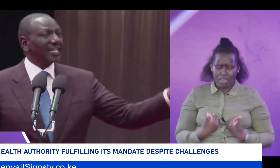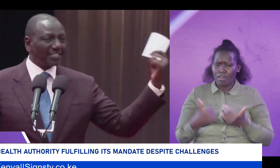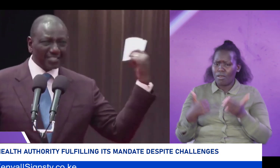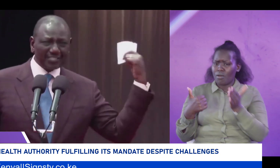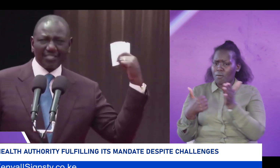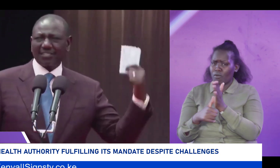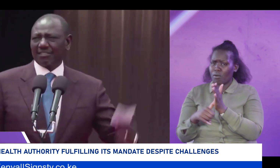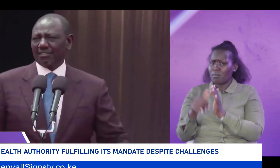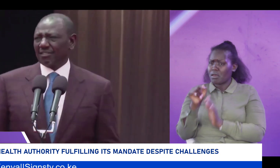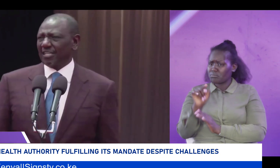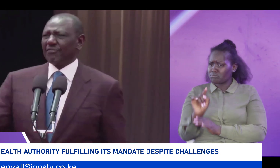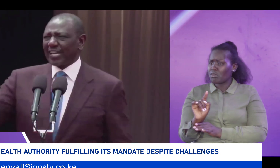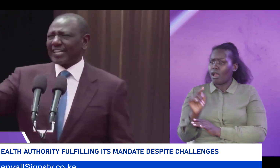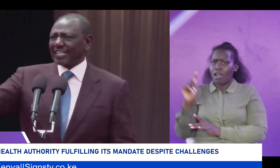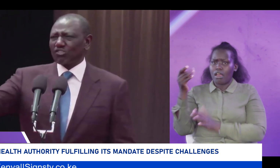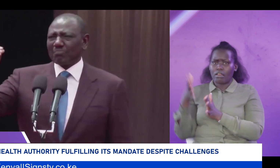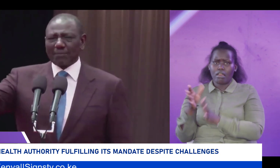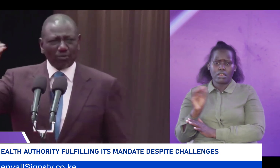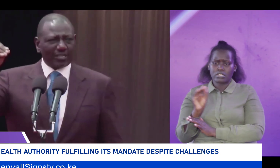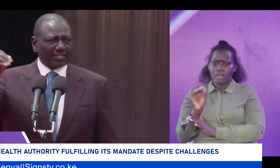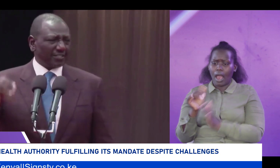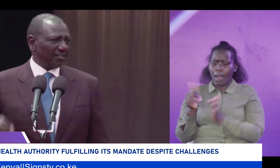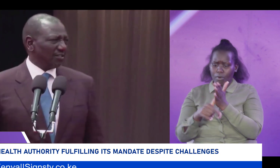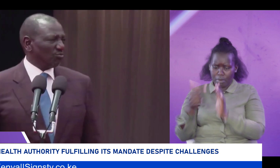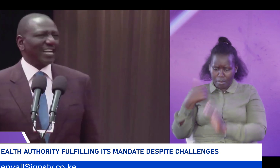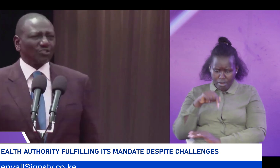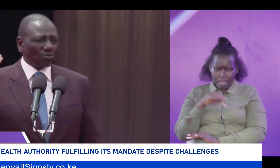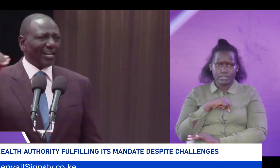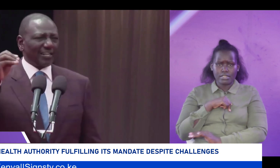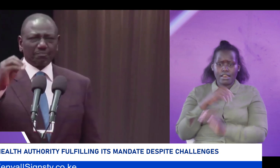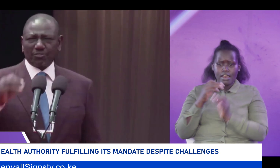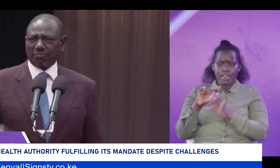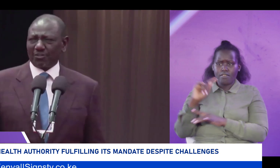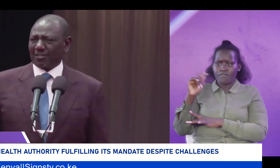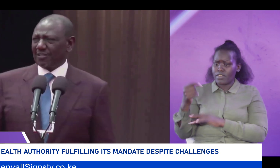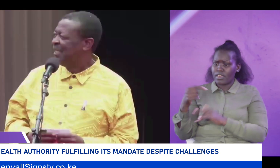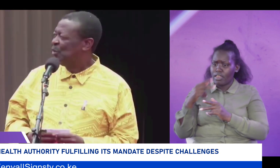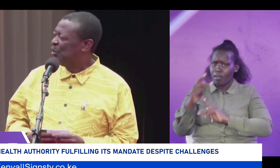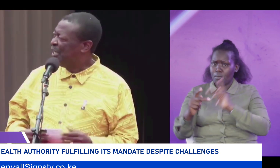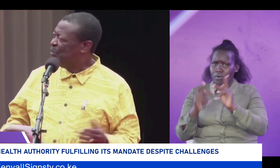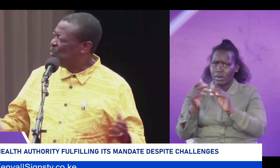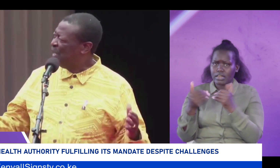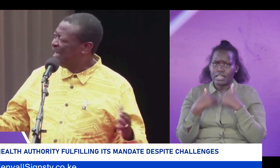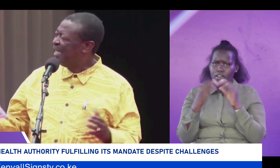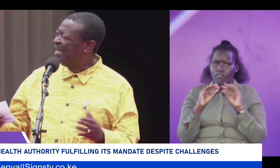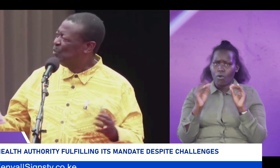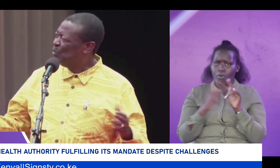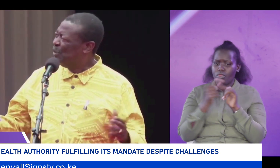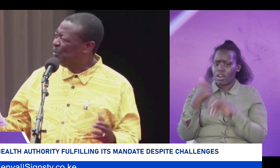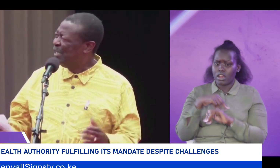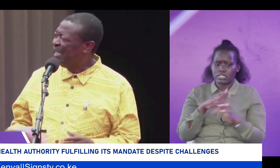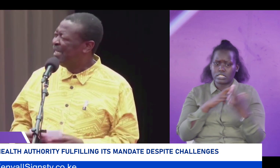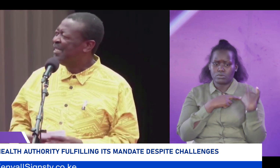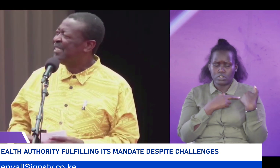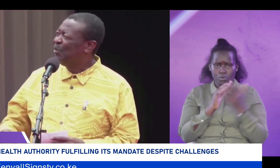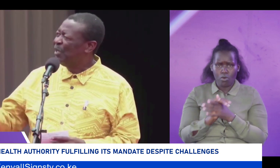ni sisi. If Kenya does not make progress, we are squarely responsible. Kujaribu kuweka kila mtu pamoja ni jambo la